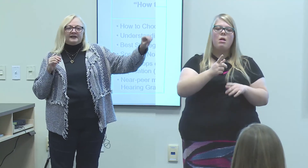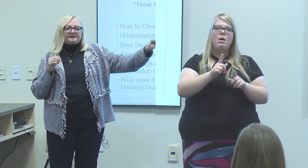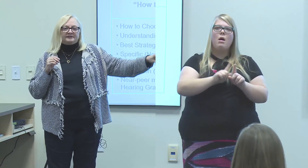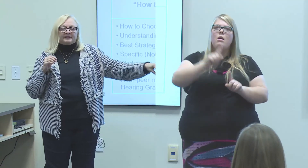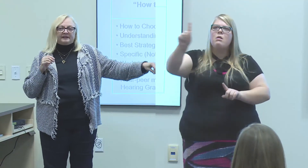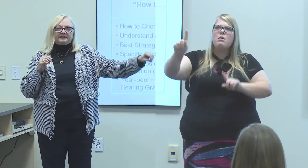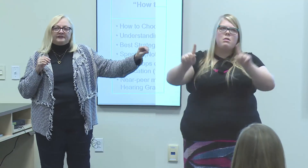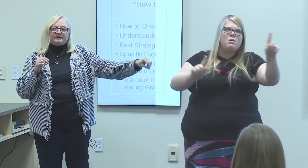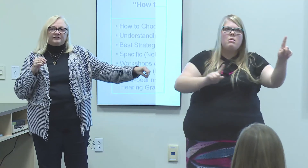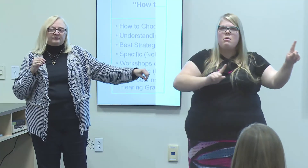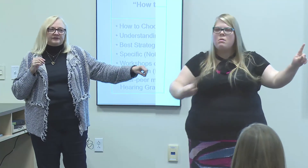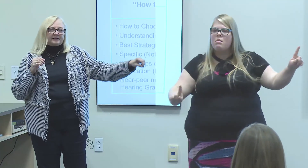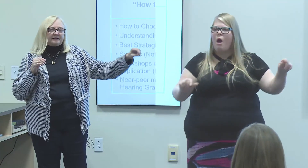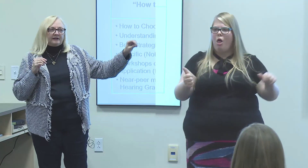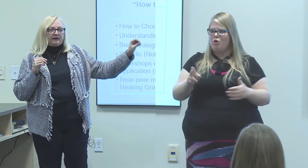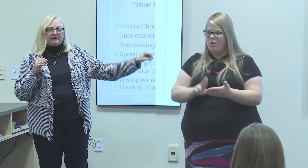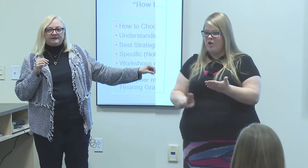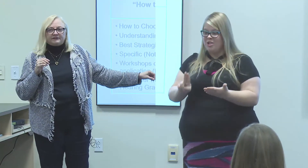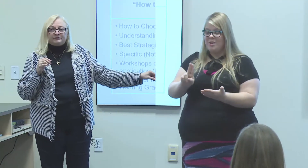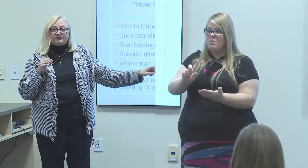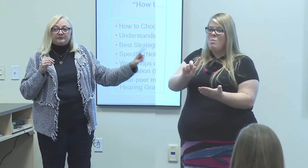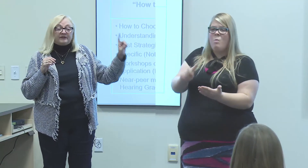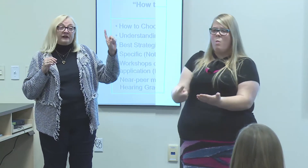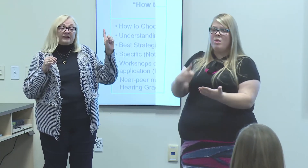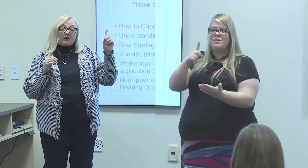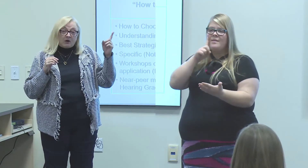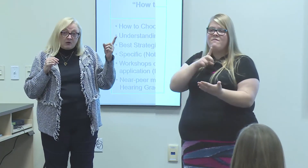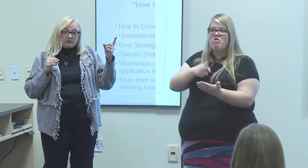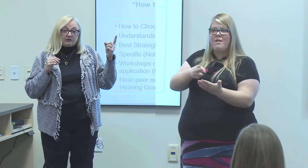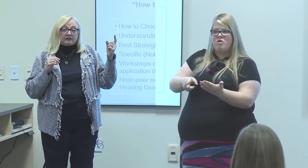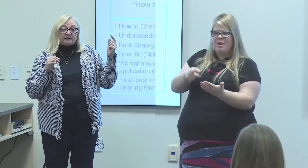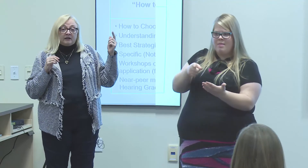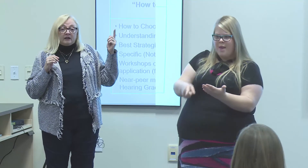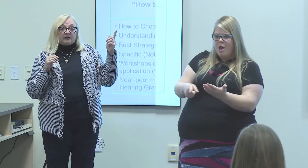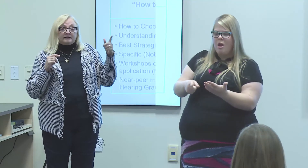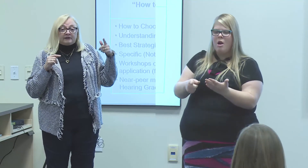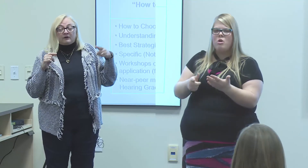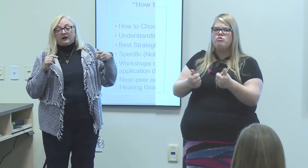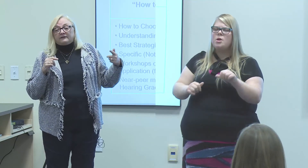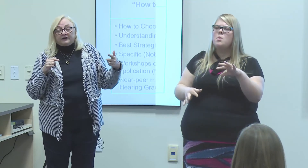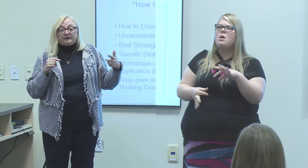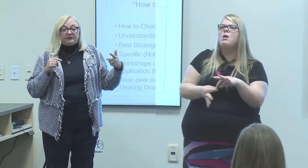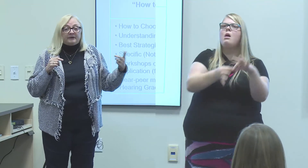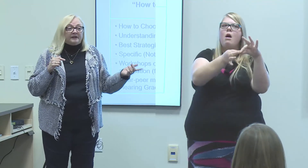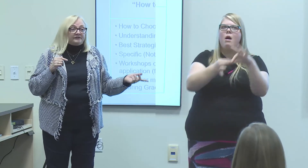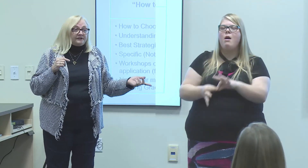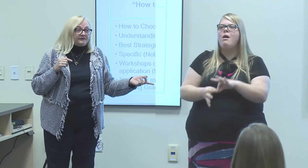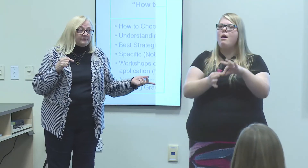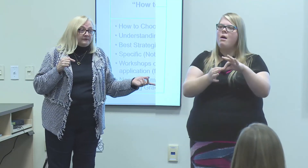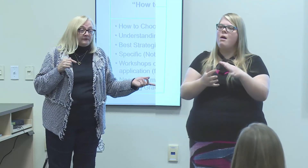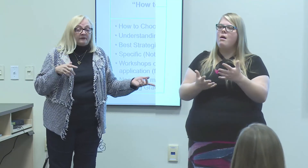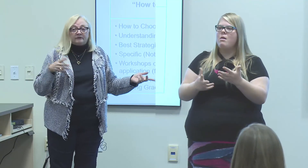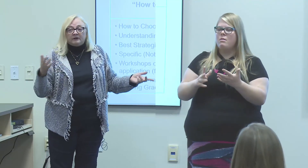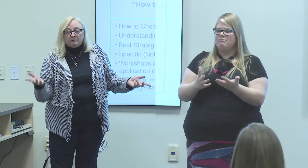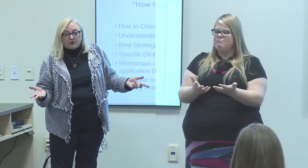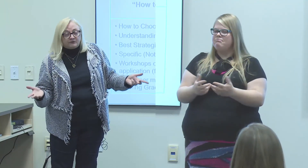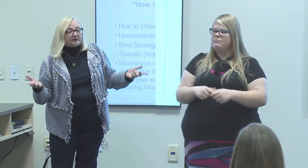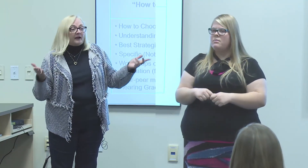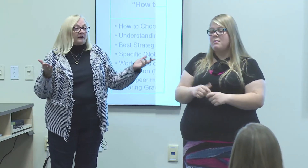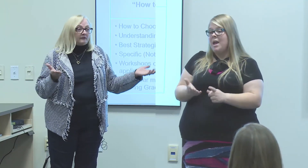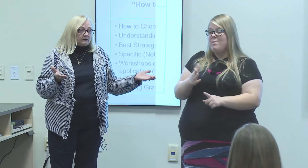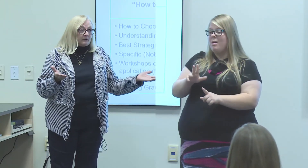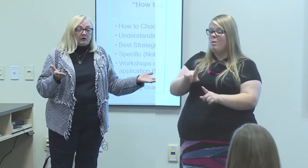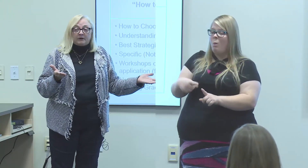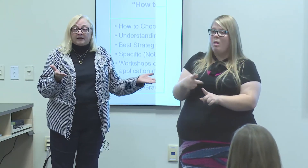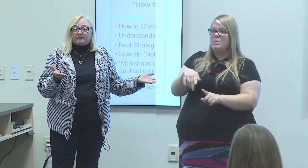to isolated individuals at other institutions where they're the only deaf or hard of hearing PhD student or